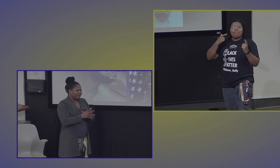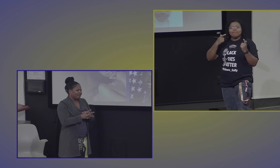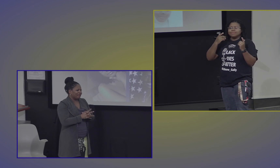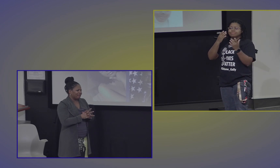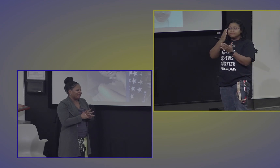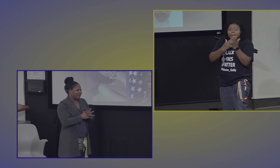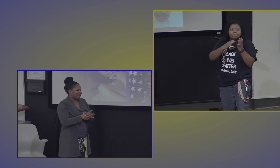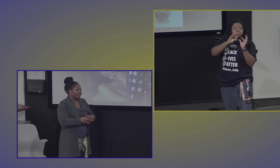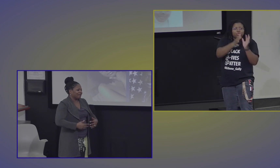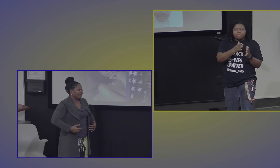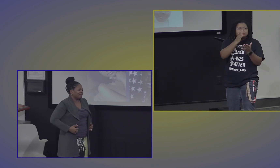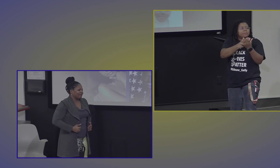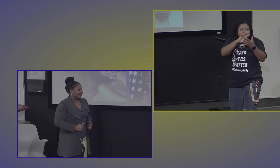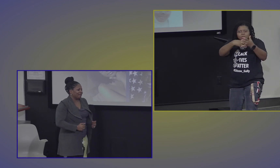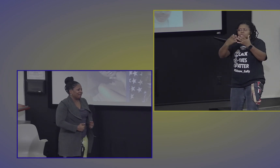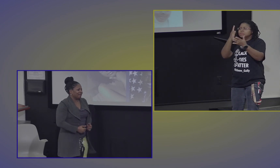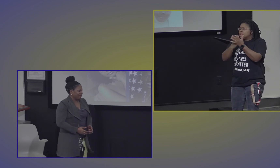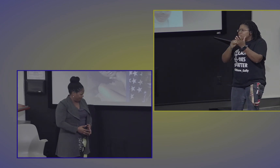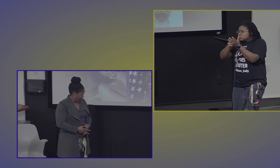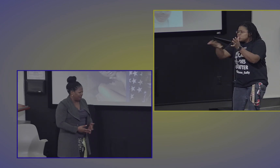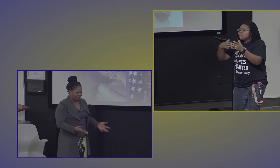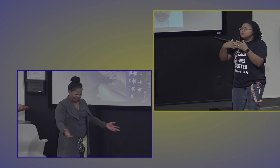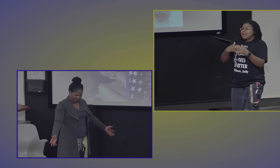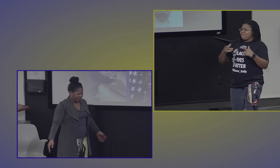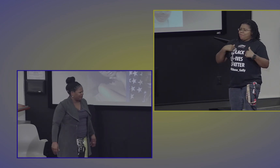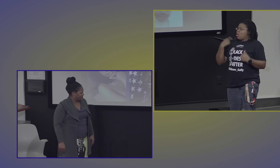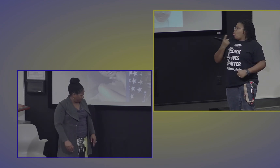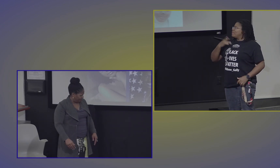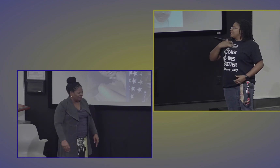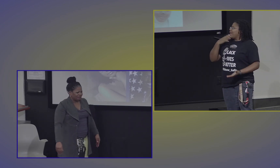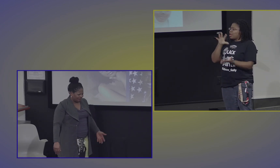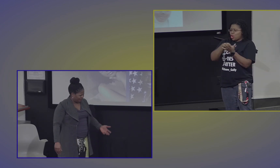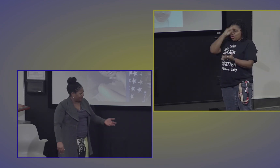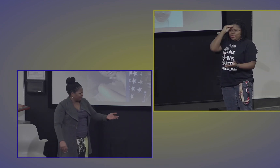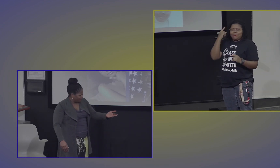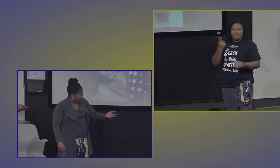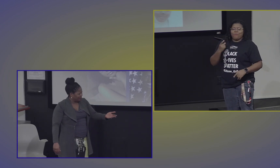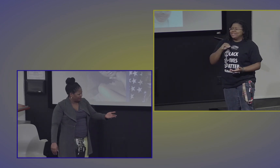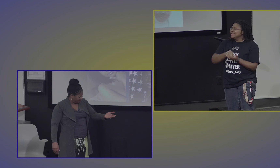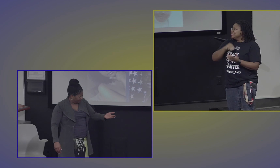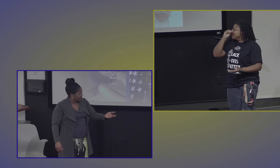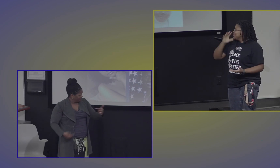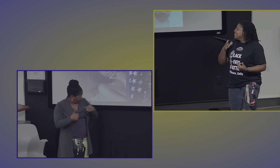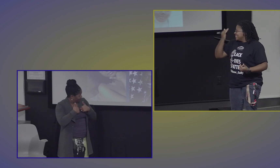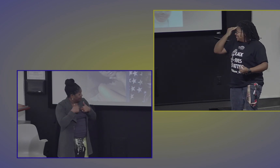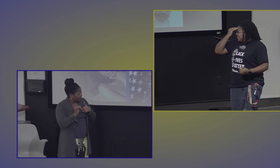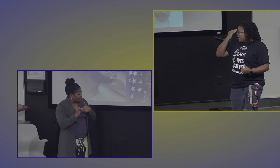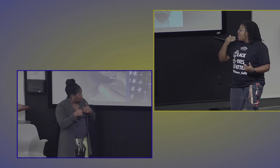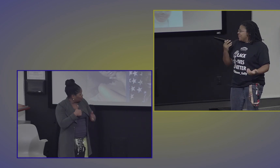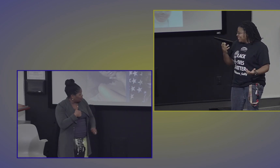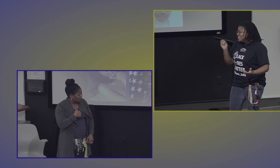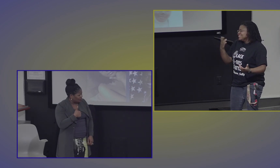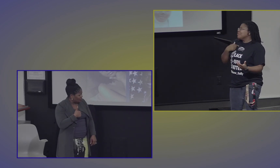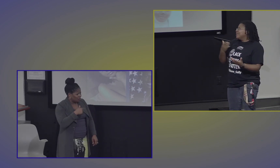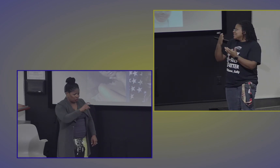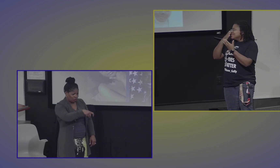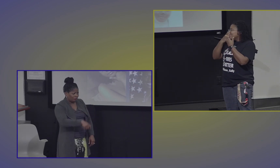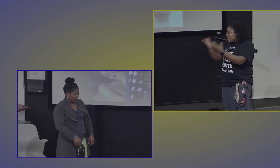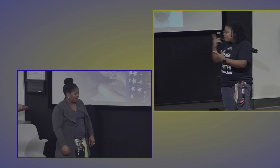And when we have interpreters, schedulers, students, I feel like I'm always a student because I'm constantly